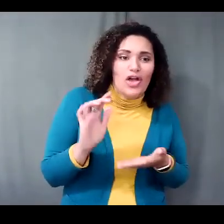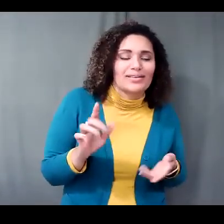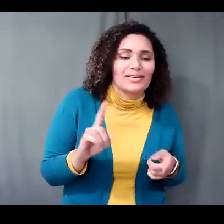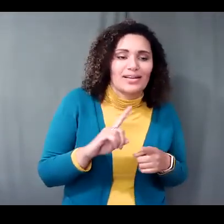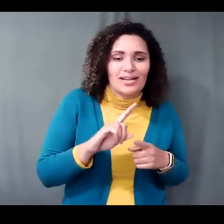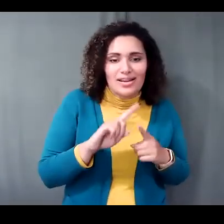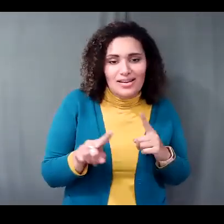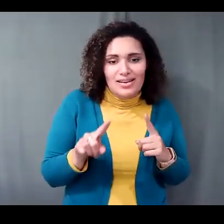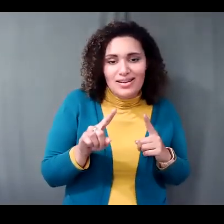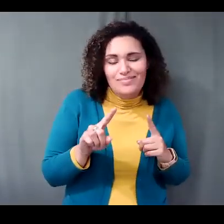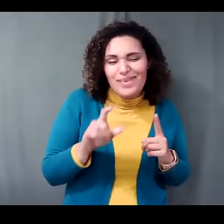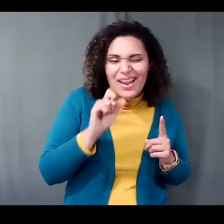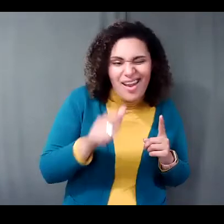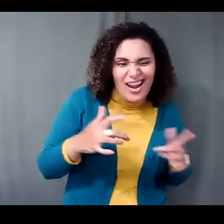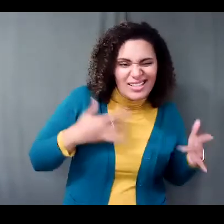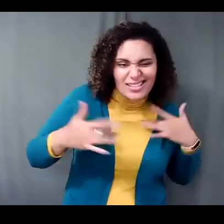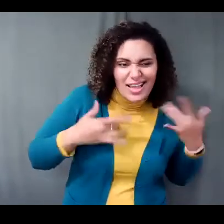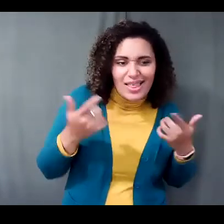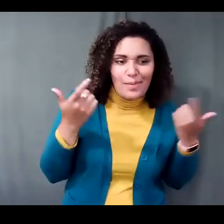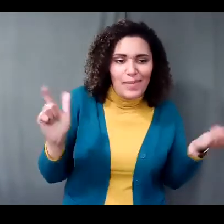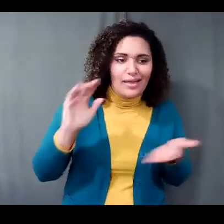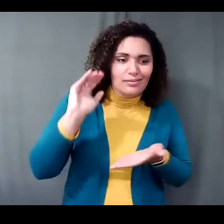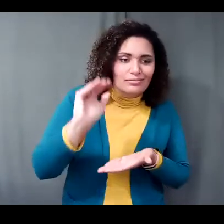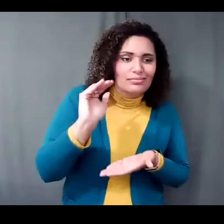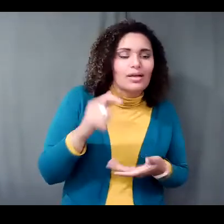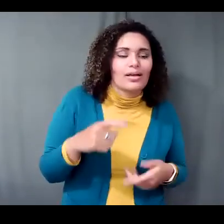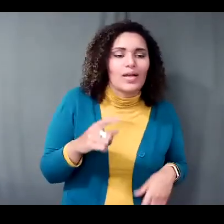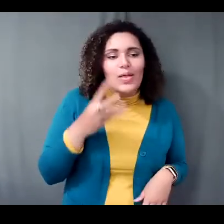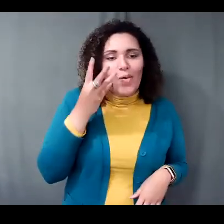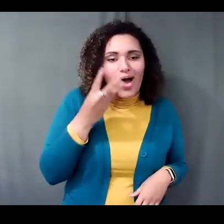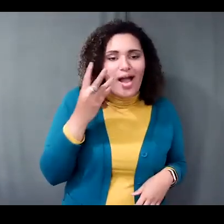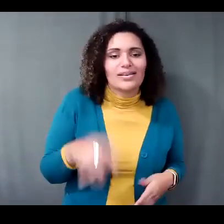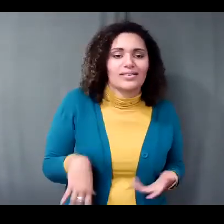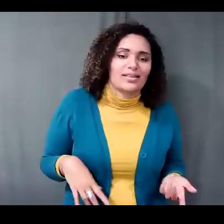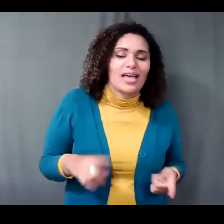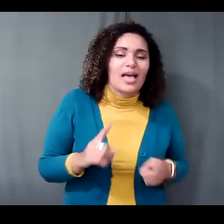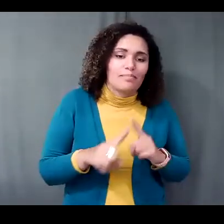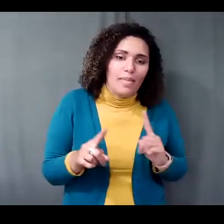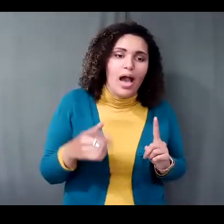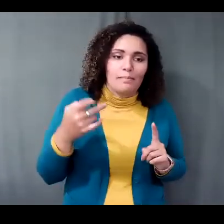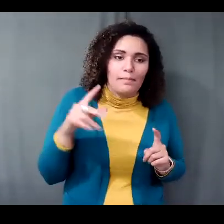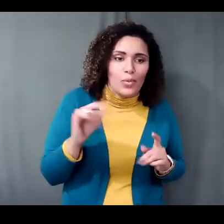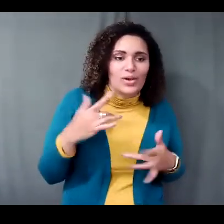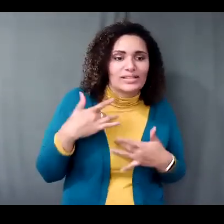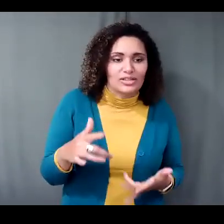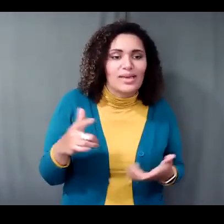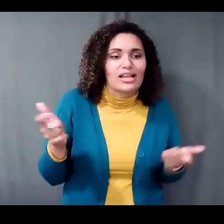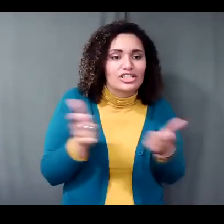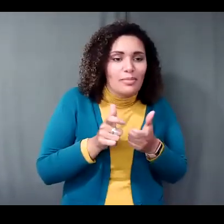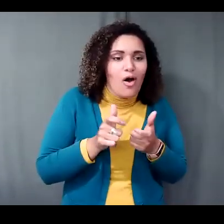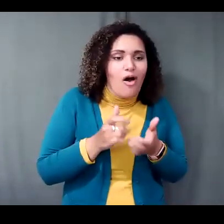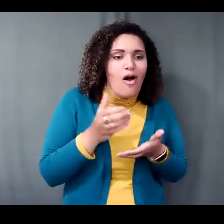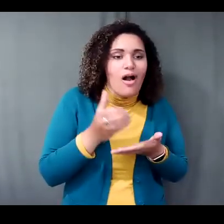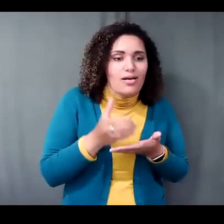people have asked us in the past, right now we make most of the TD in stainless steel tank that sits